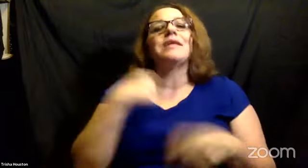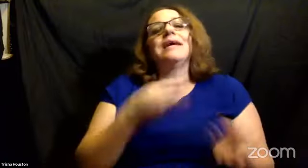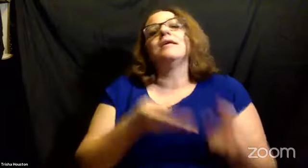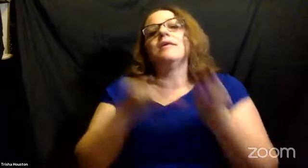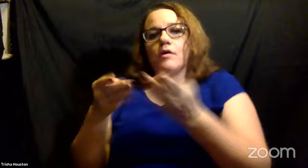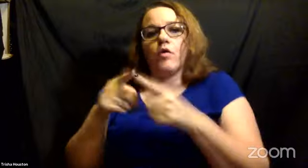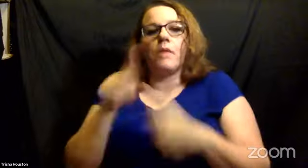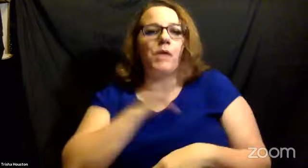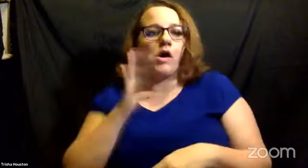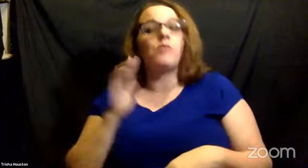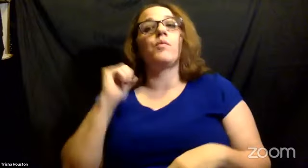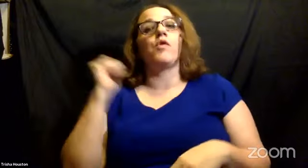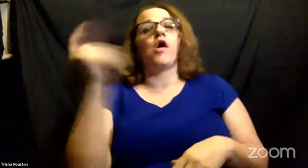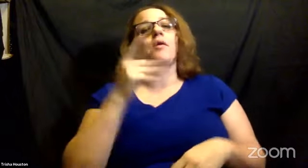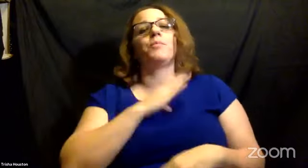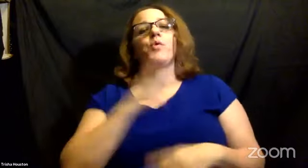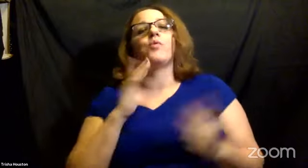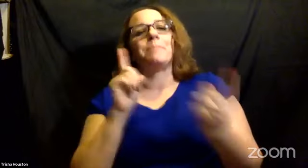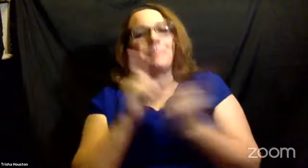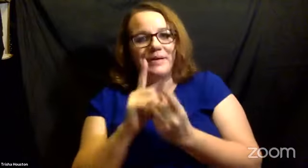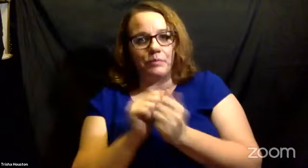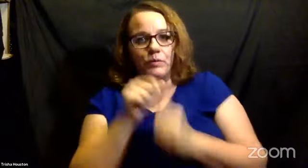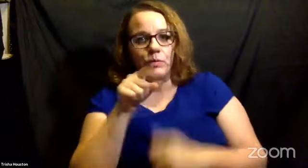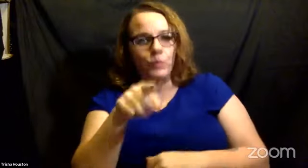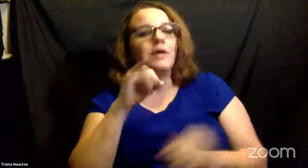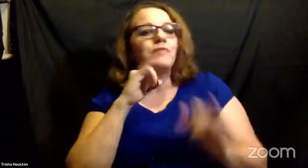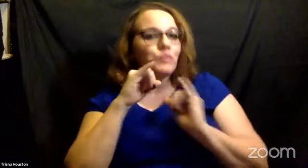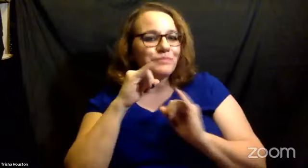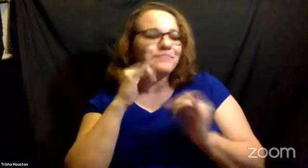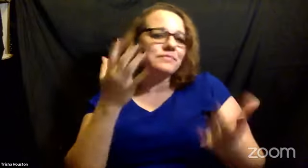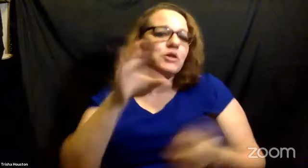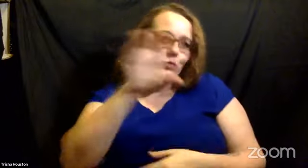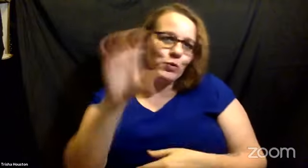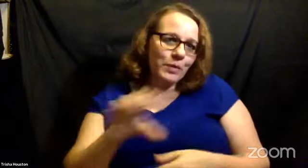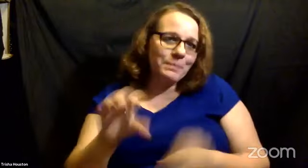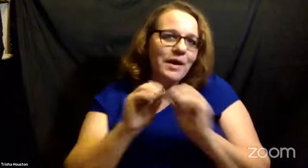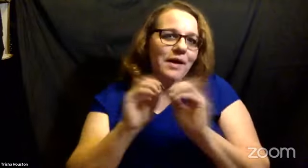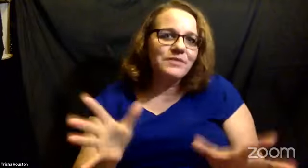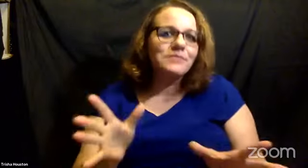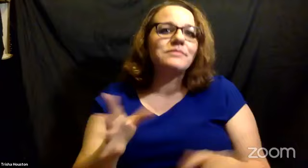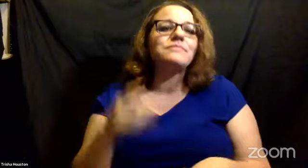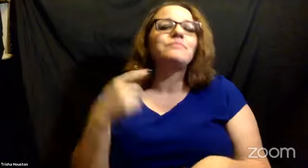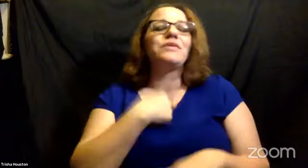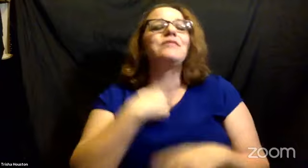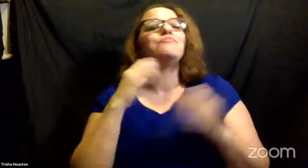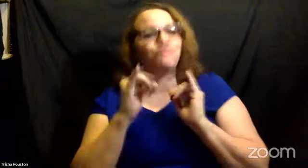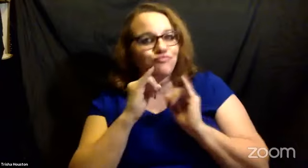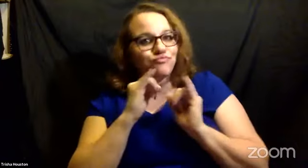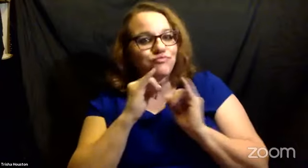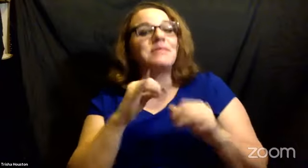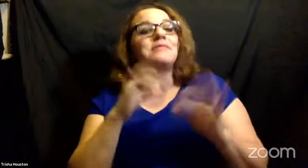your experience, about your interests. I will present that to the board as well. The board will then meet with you, probably via Zoom, for an